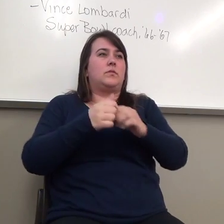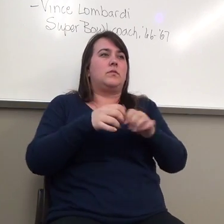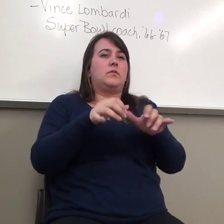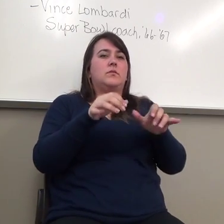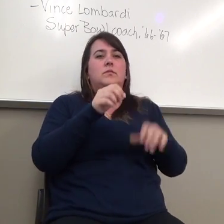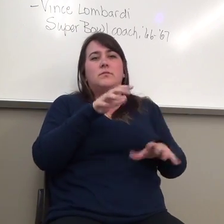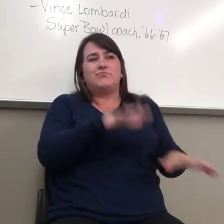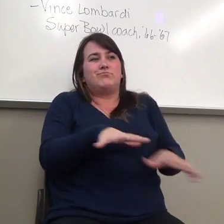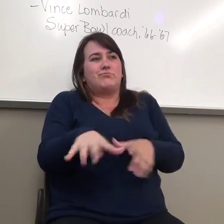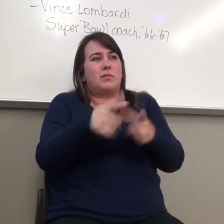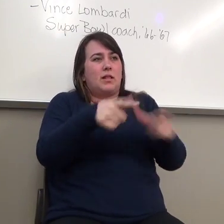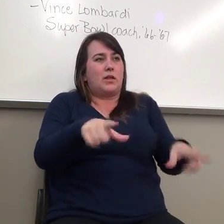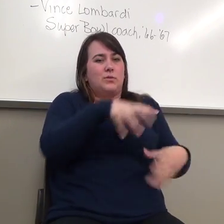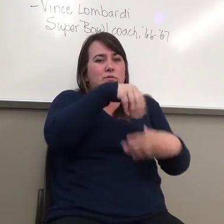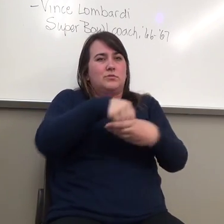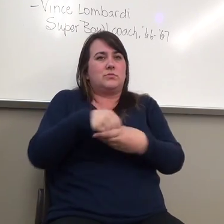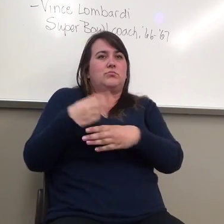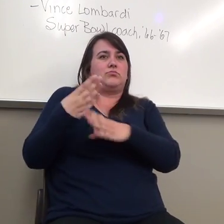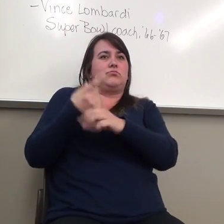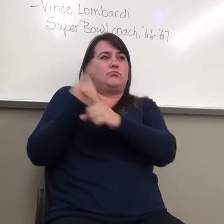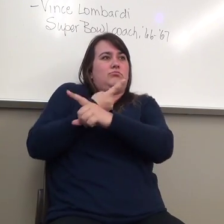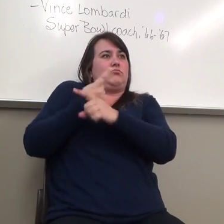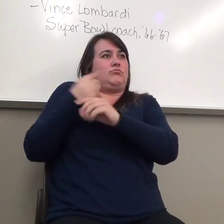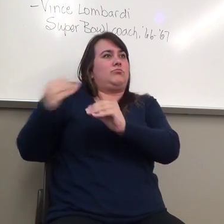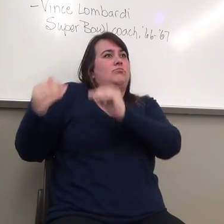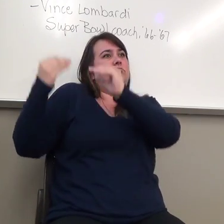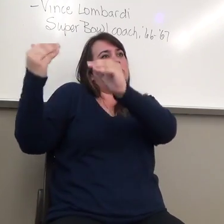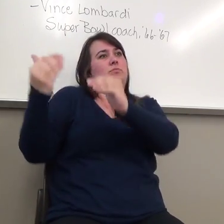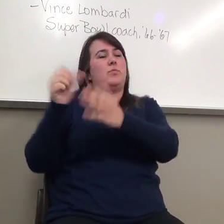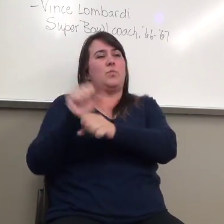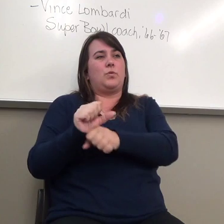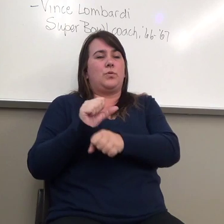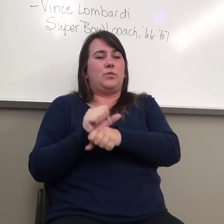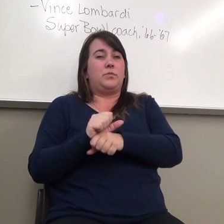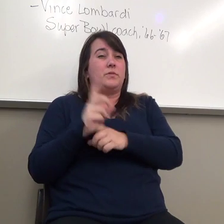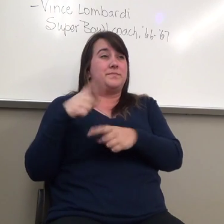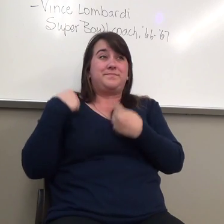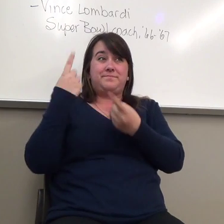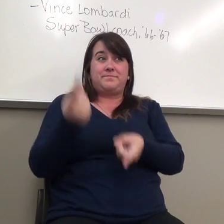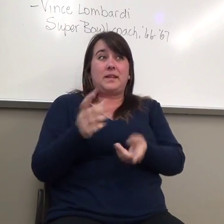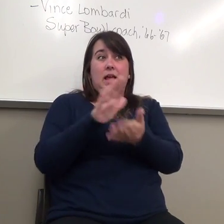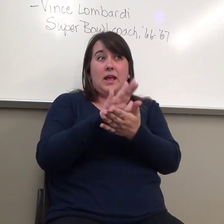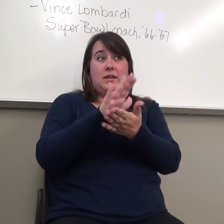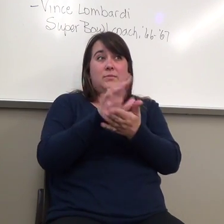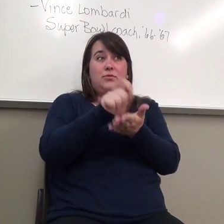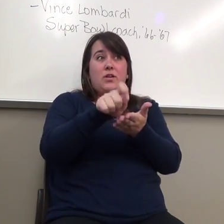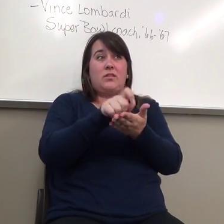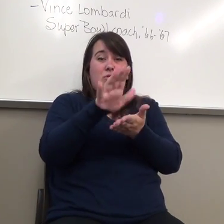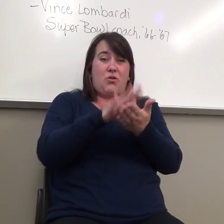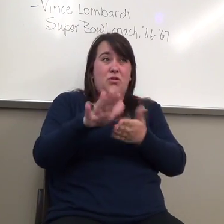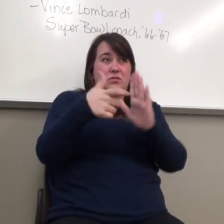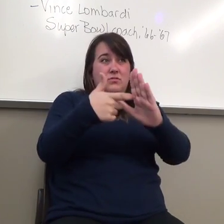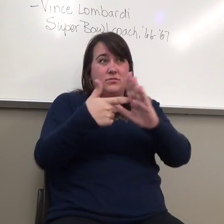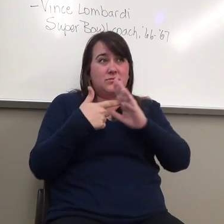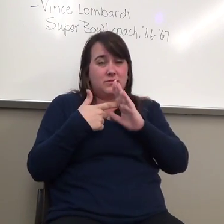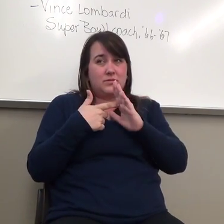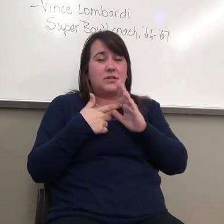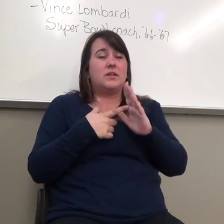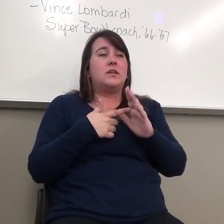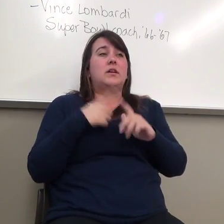words. So far, in academic writing in colleges, as long as these words